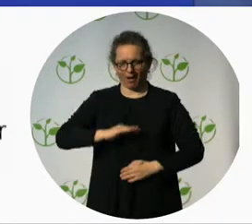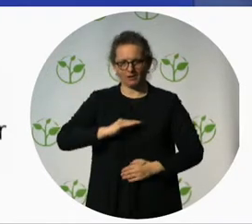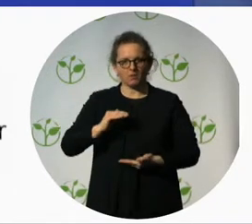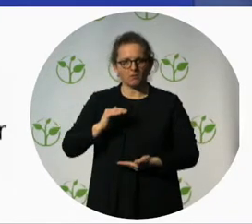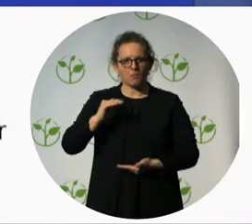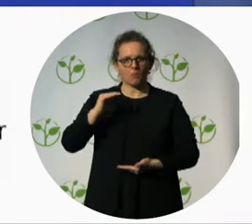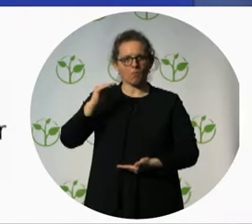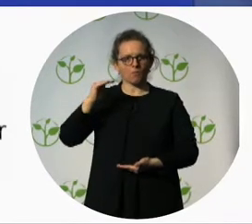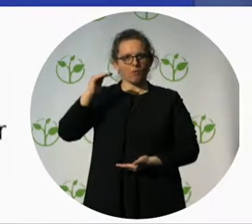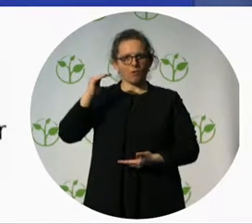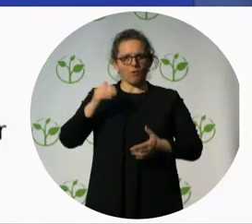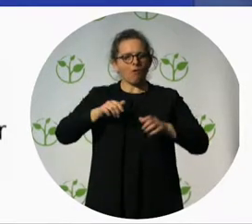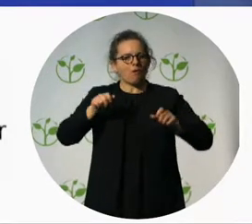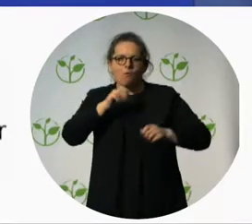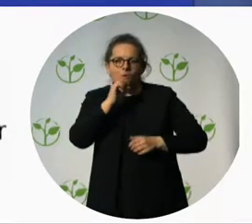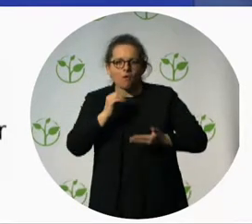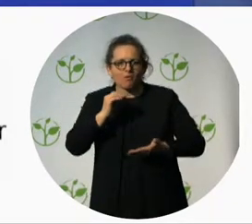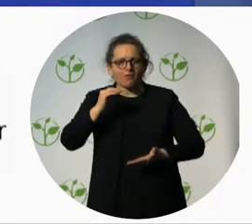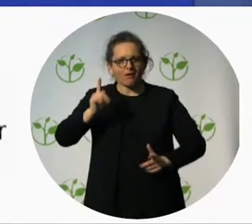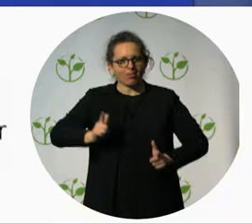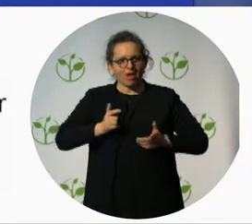You're either born with a disability,